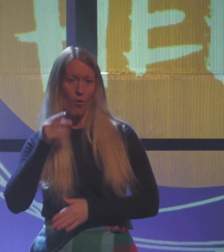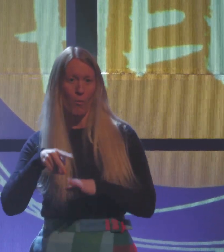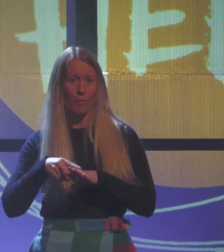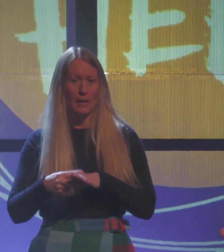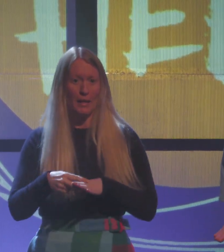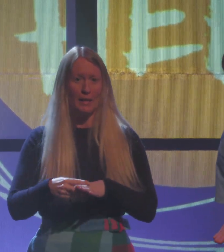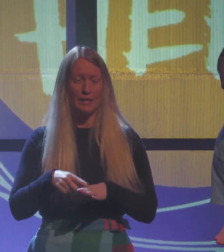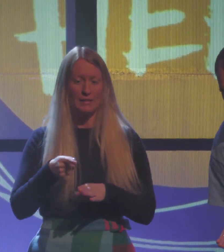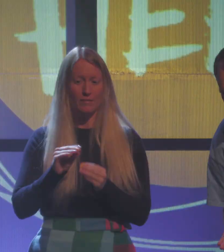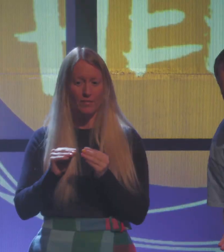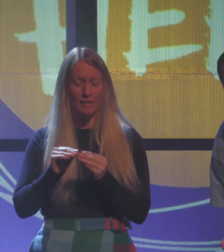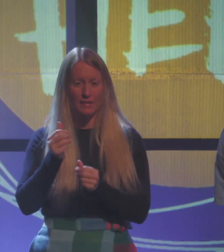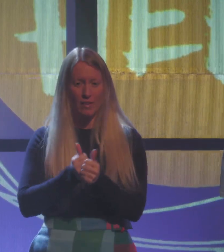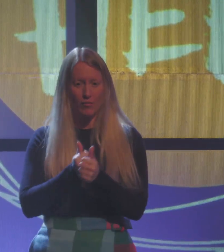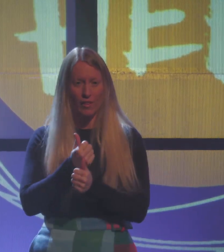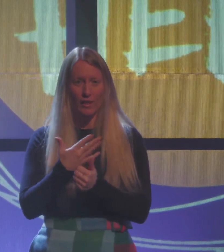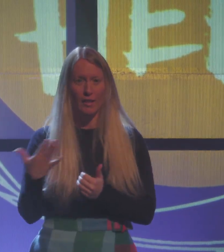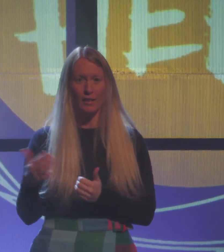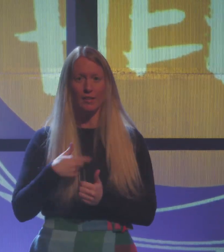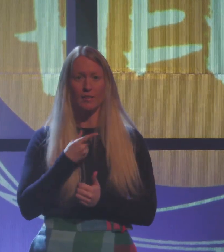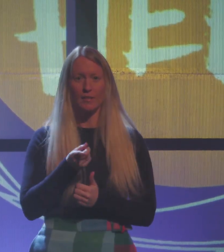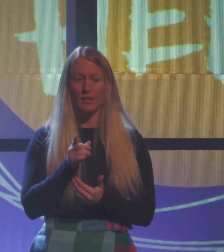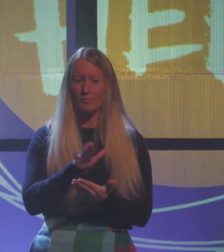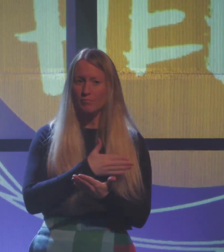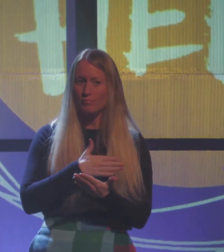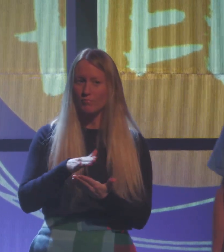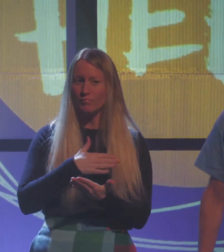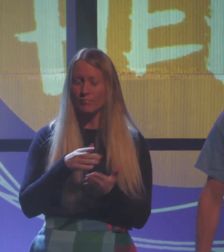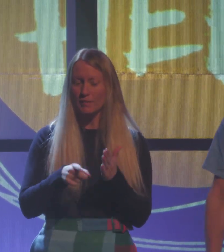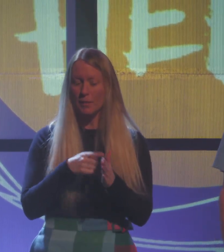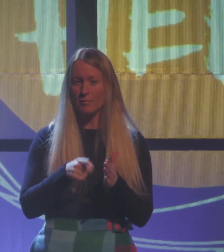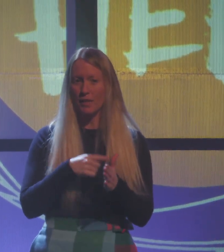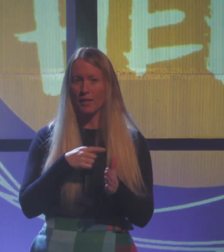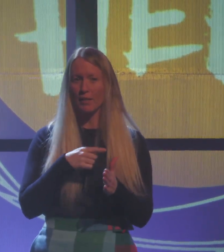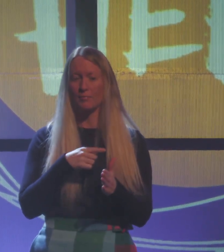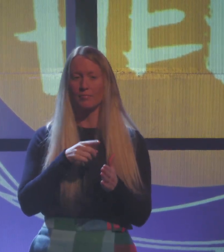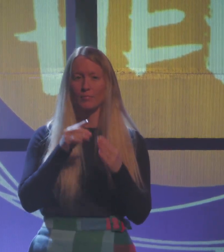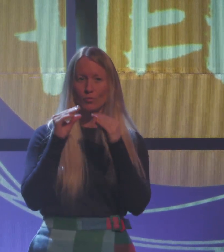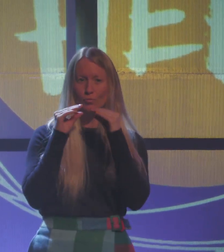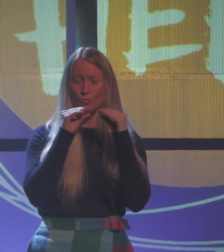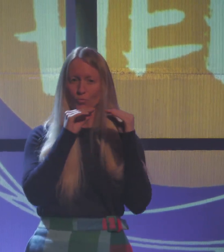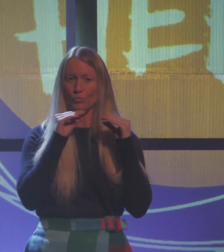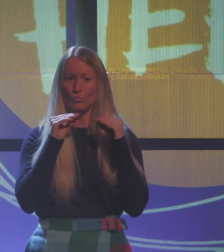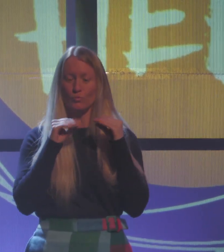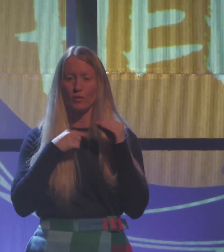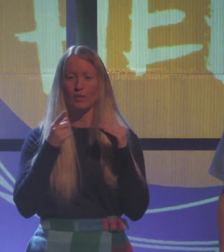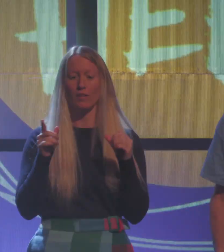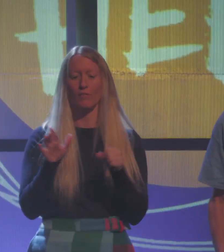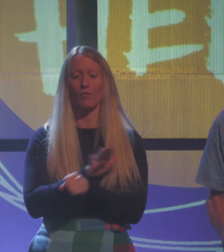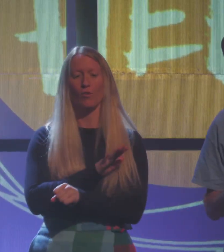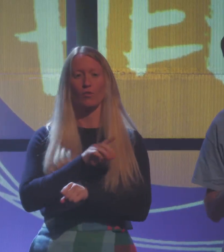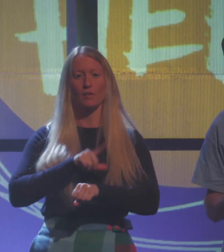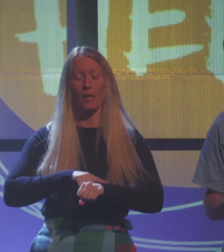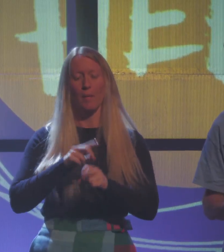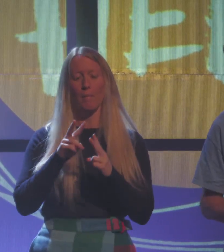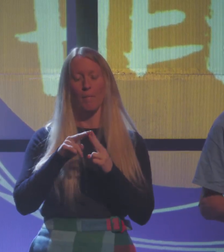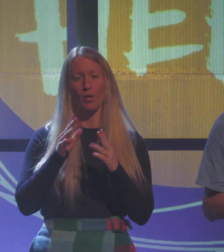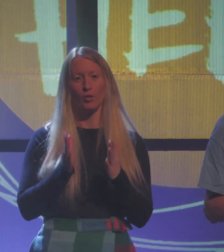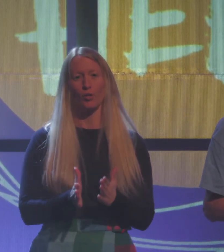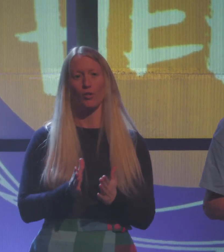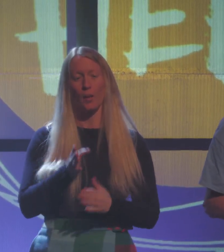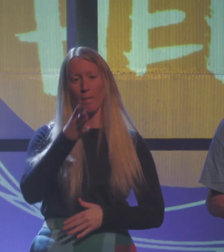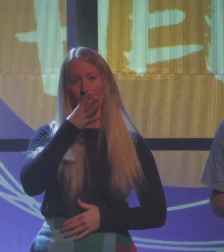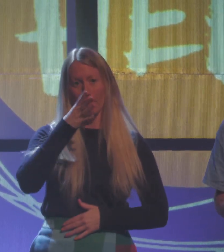an occasional harmonica player. And I'm a full-time partner and parent. And so I do want